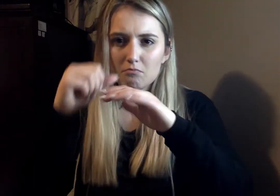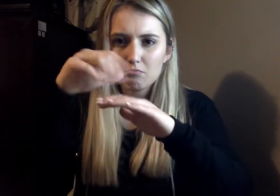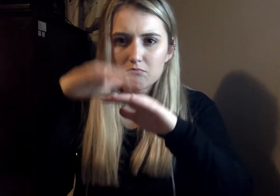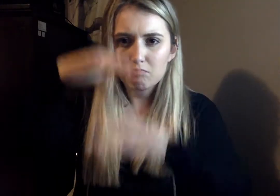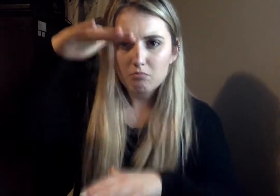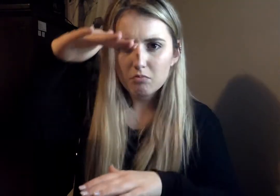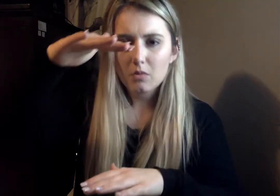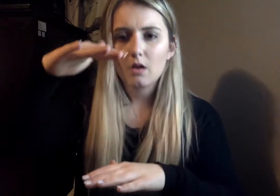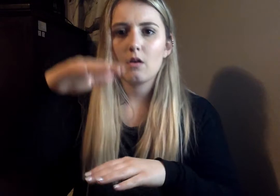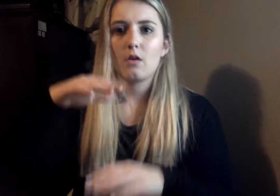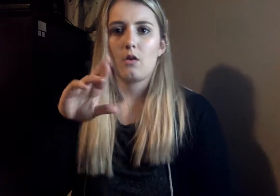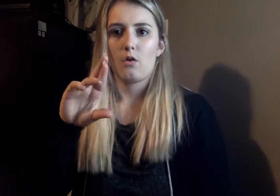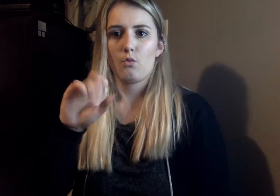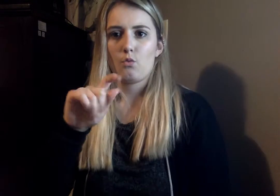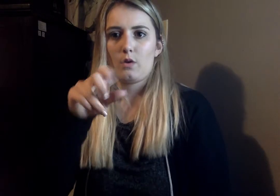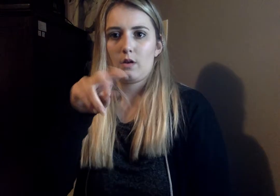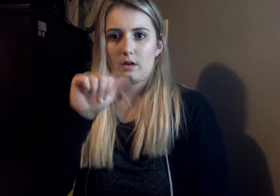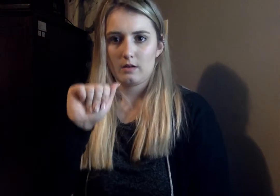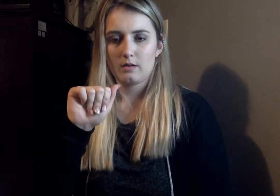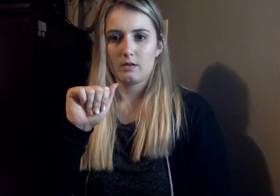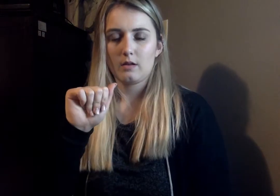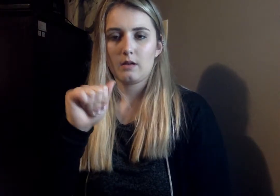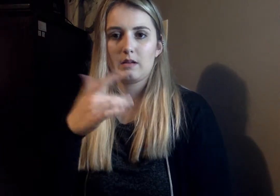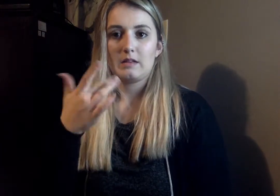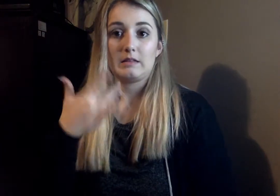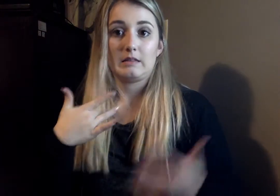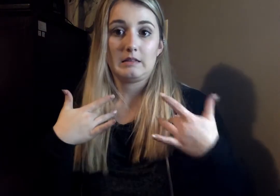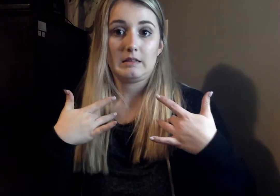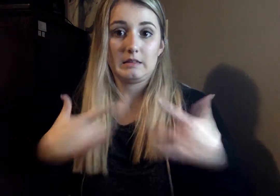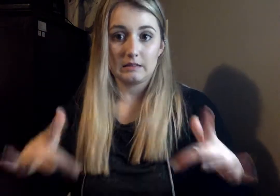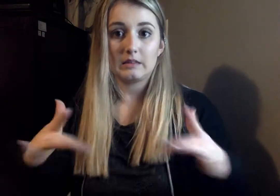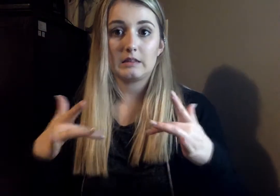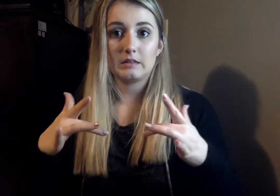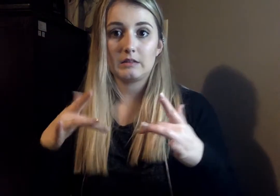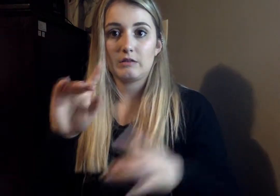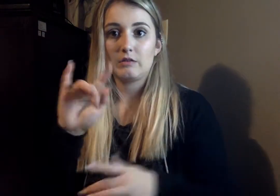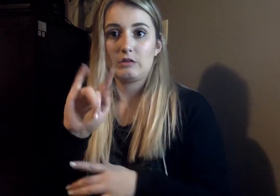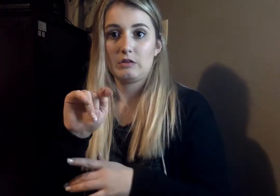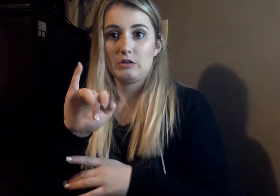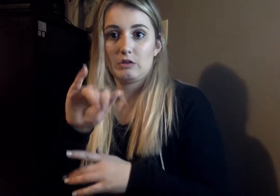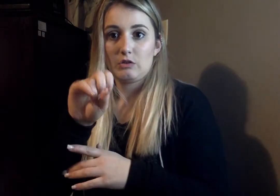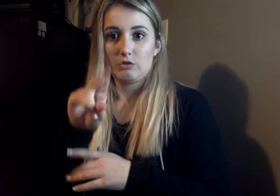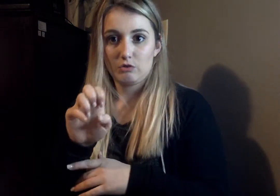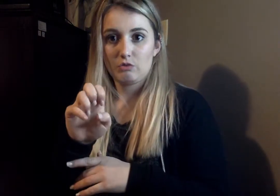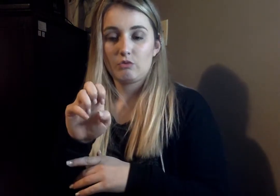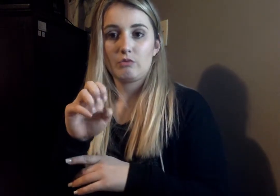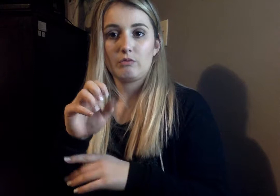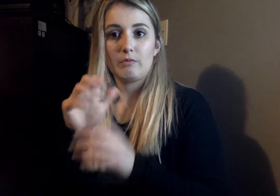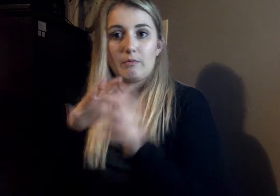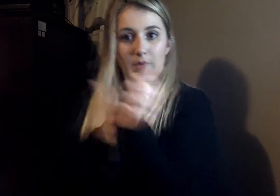the light-sensitive tissue at the back of your eye. They might be bits of tissue, red blood cells, or clumps of